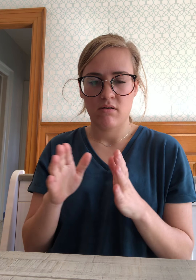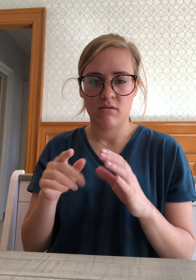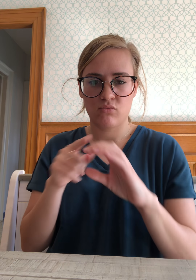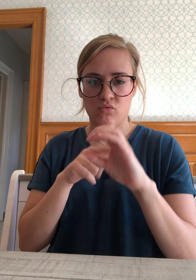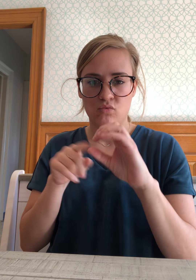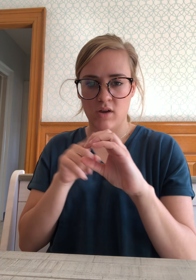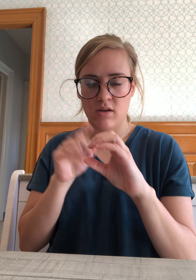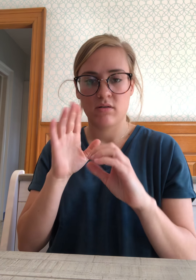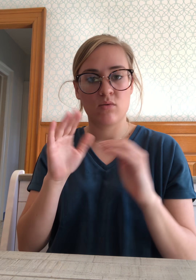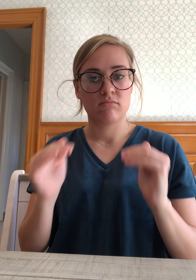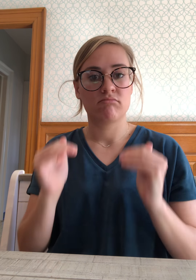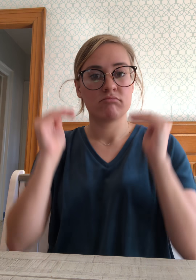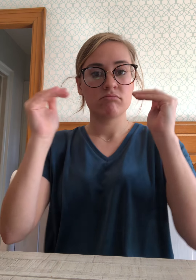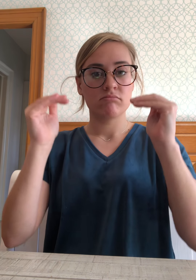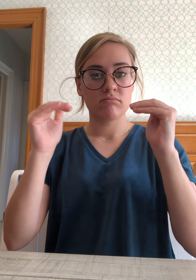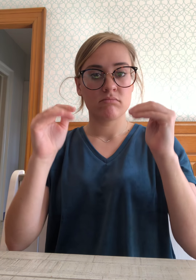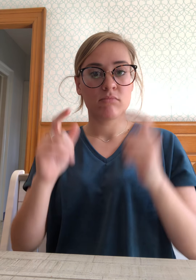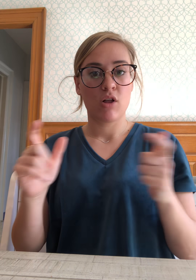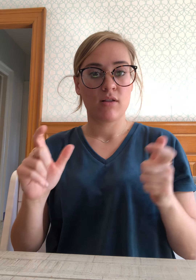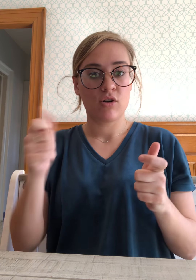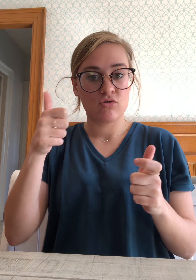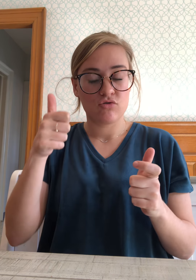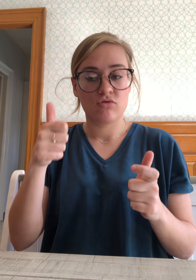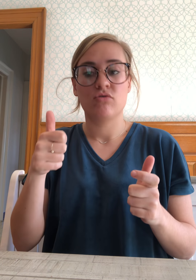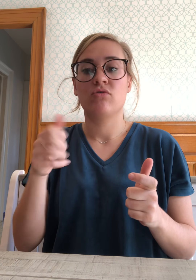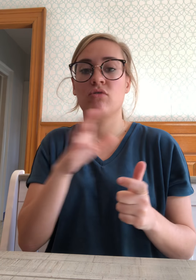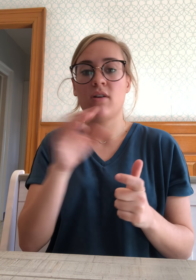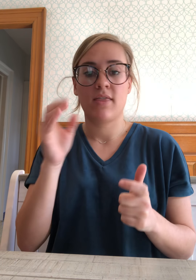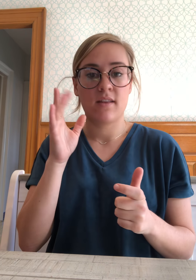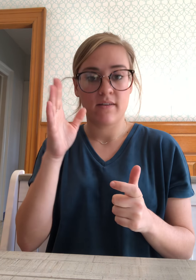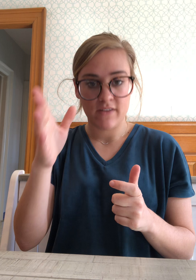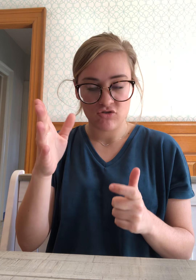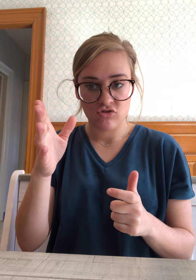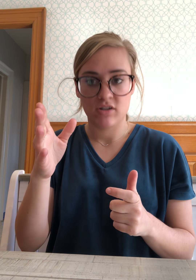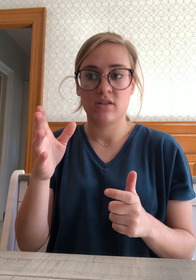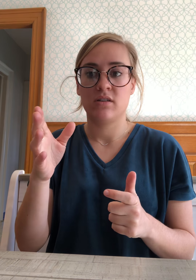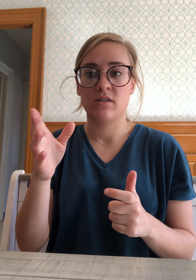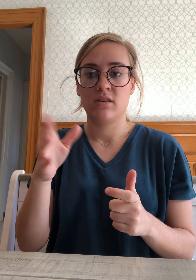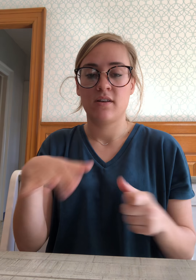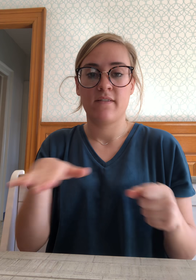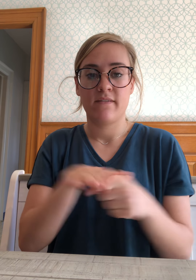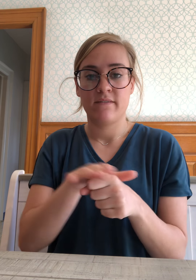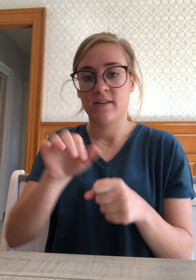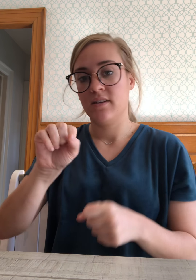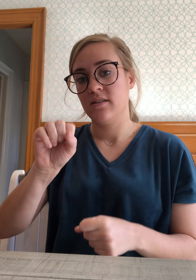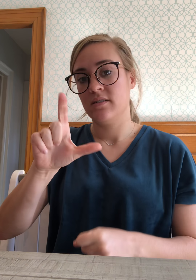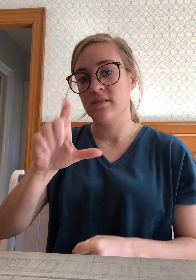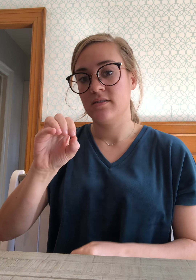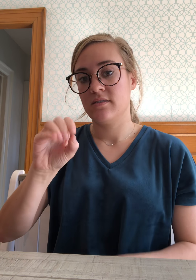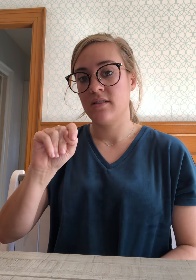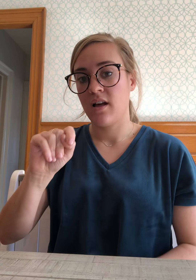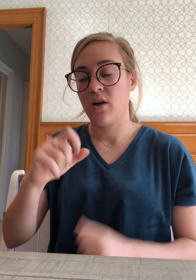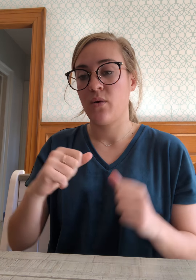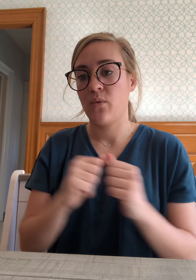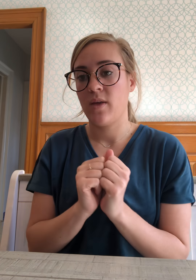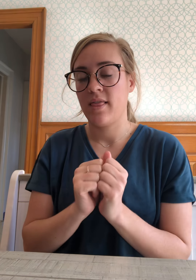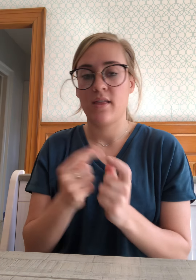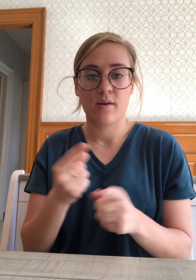to larger round wires, and eventually fill the slot with the appropriate